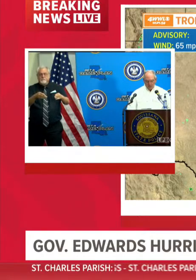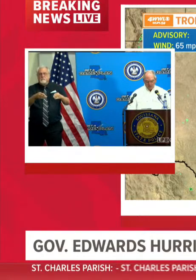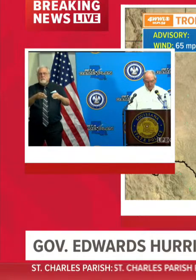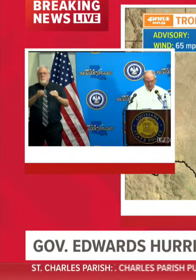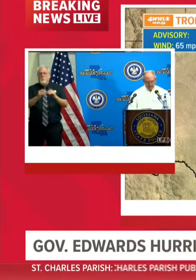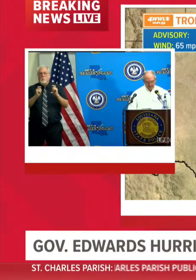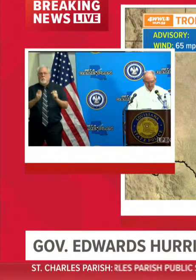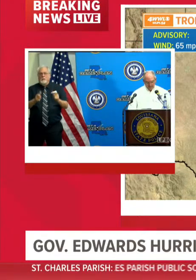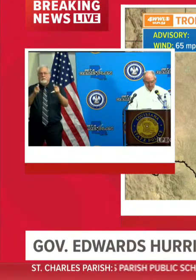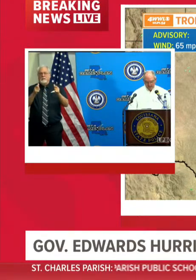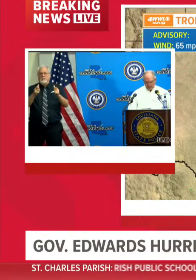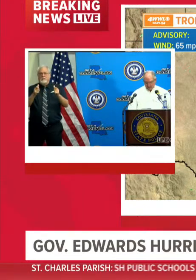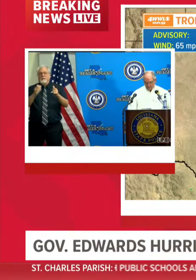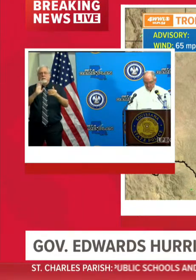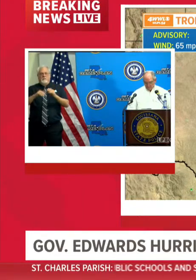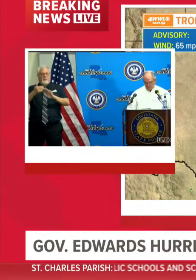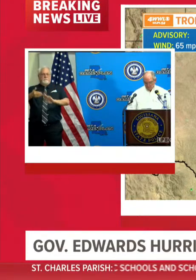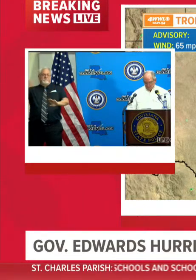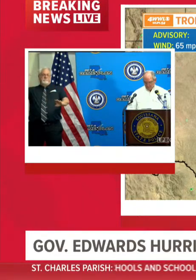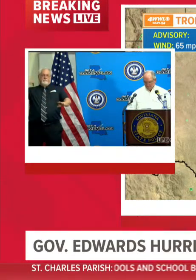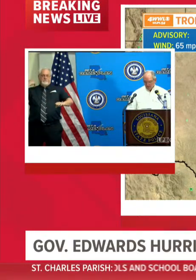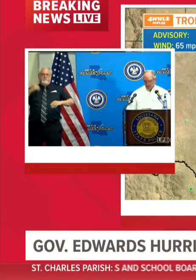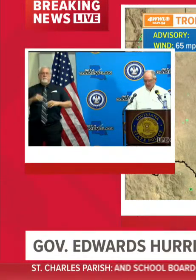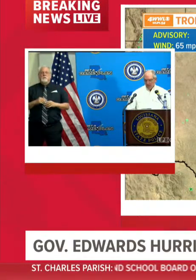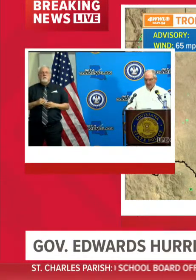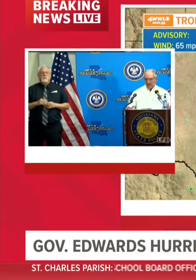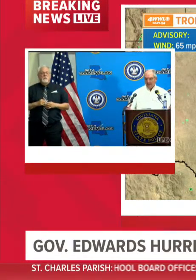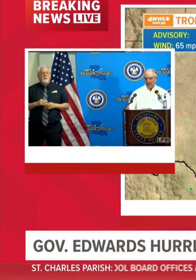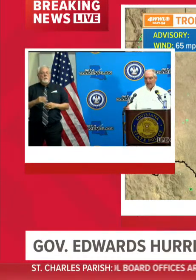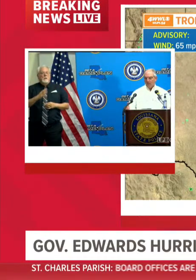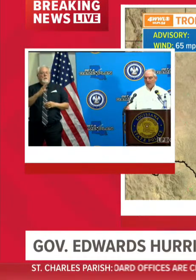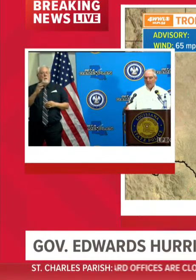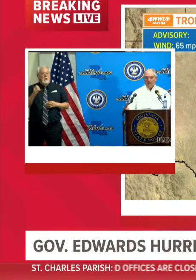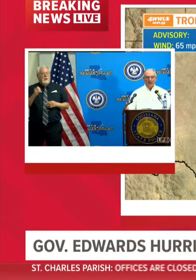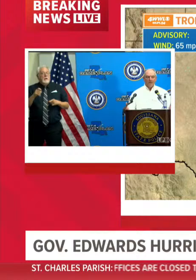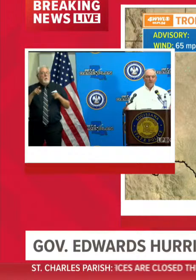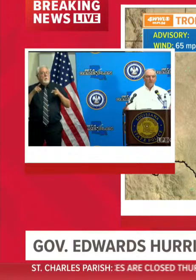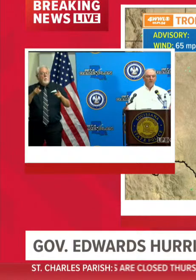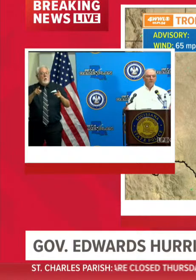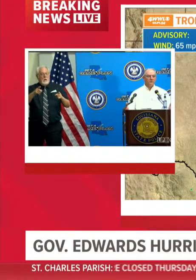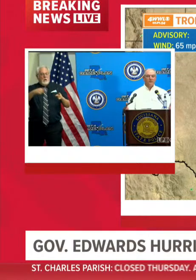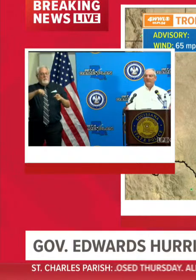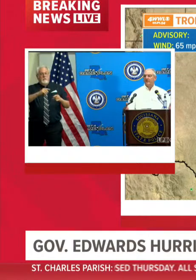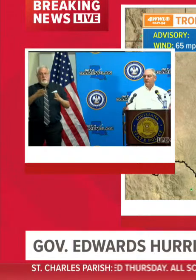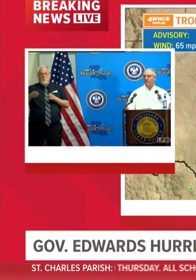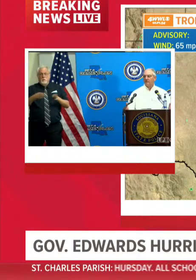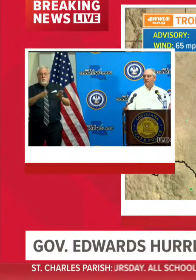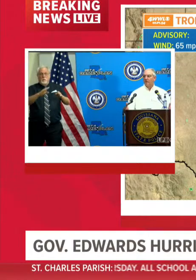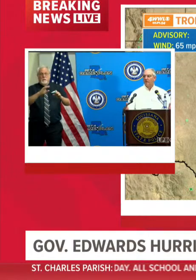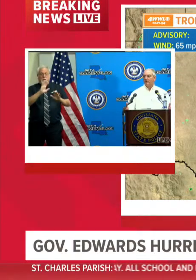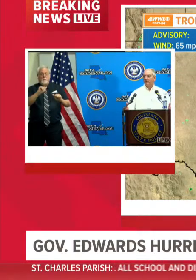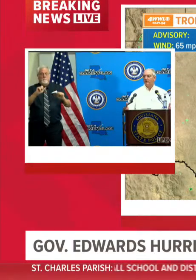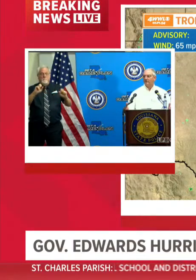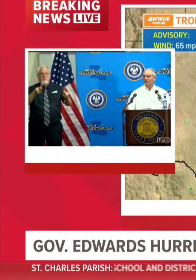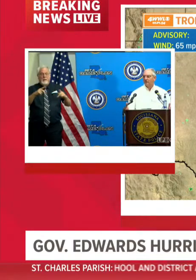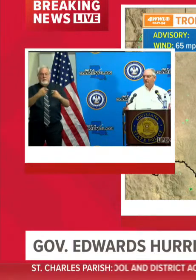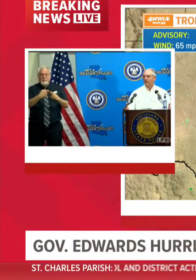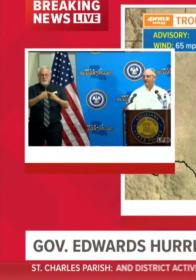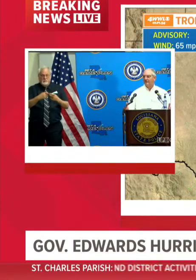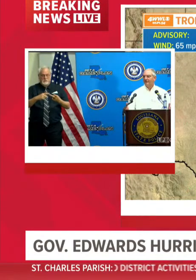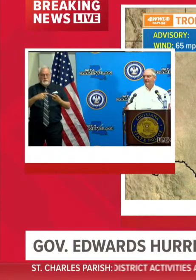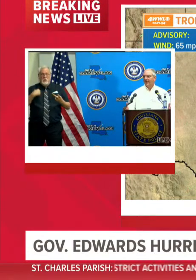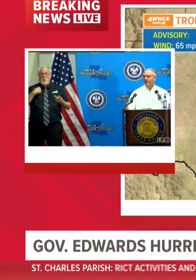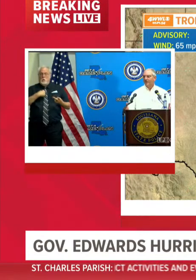more quickly than ever before. And while they're out on the road restoring electricity, while we're doing